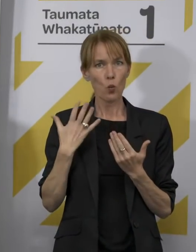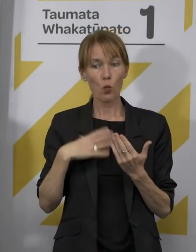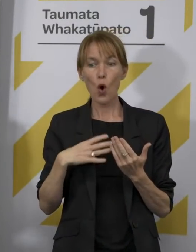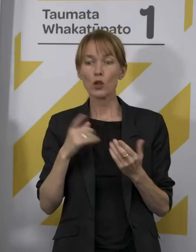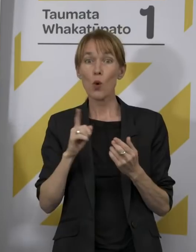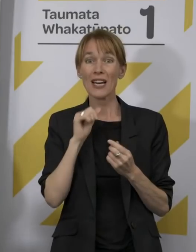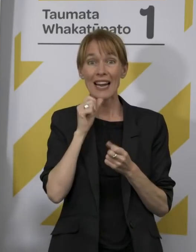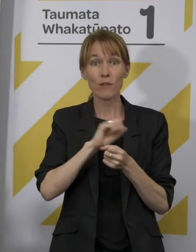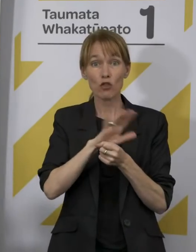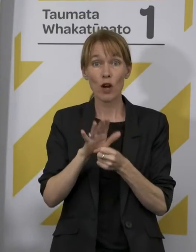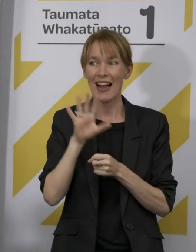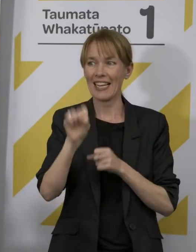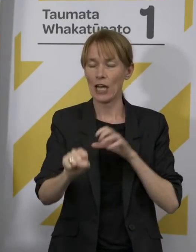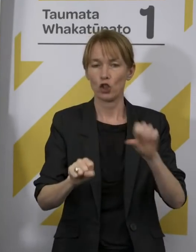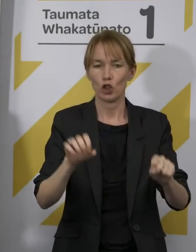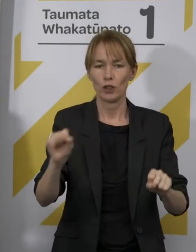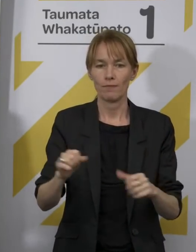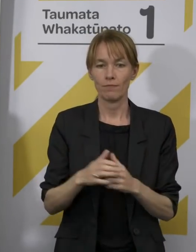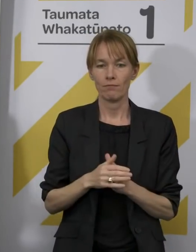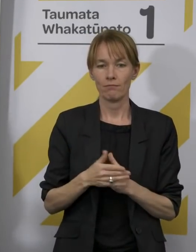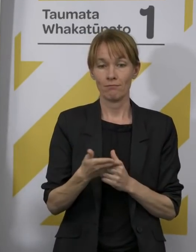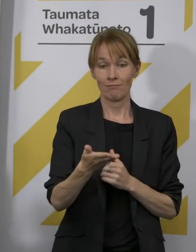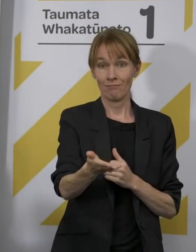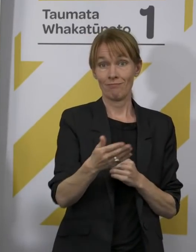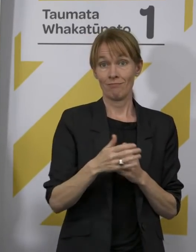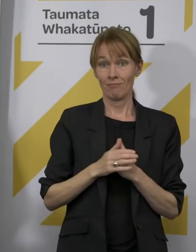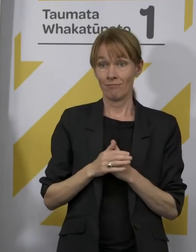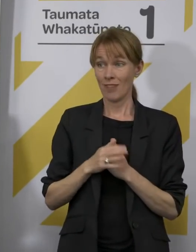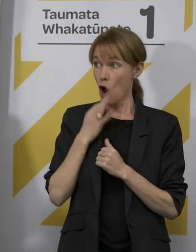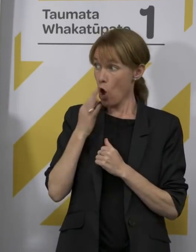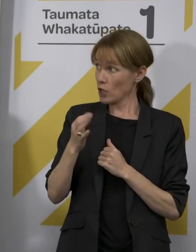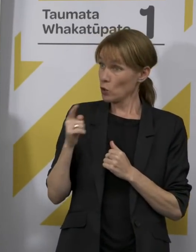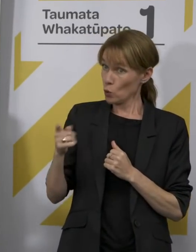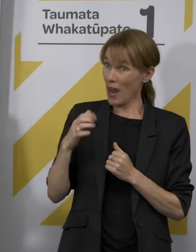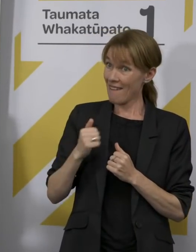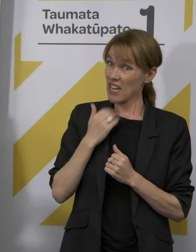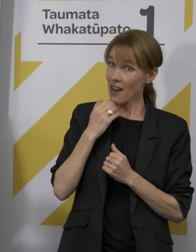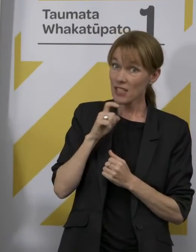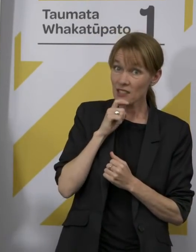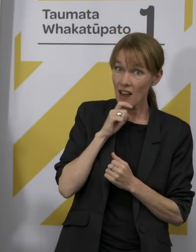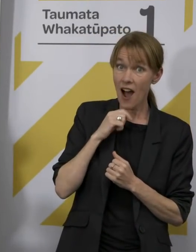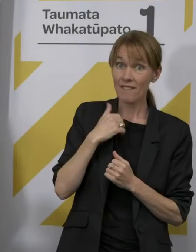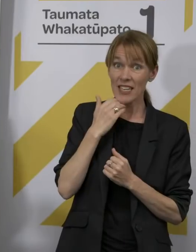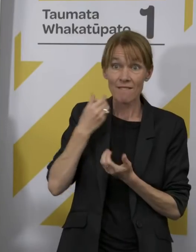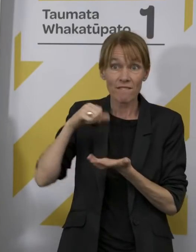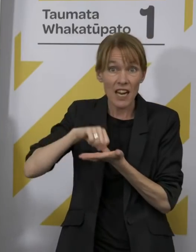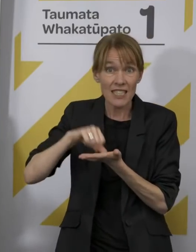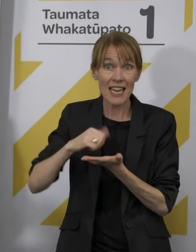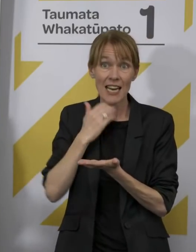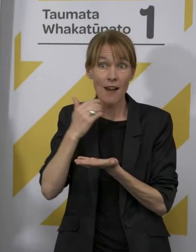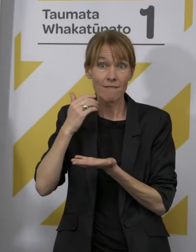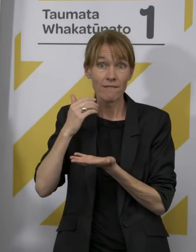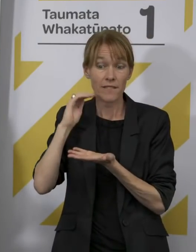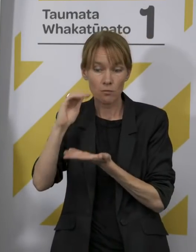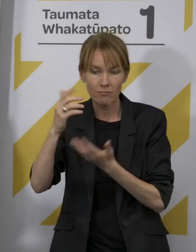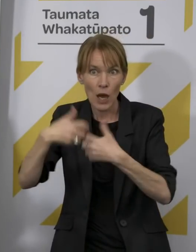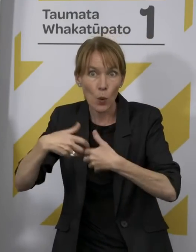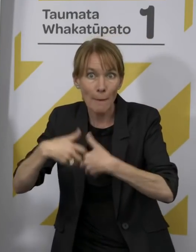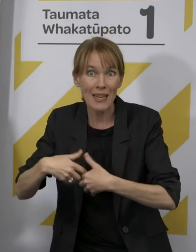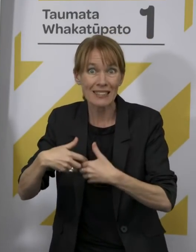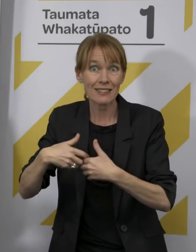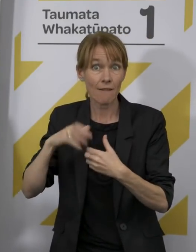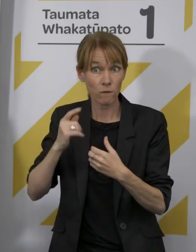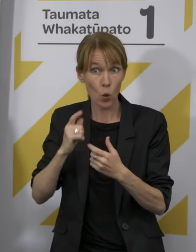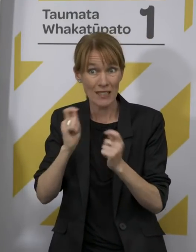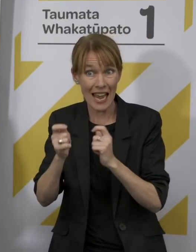Do you have enough capacity and funding for all of this testing? Yes. Ever since last Tuesday, when you got the testing working